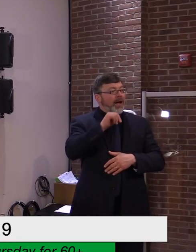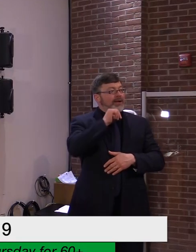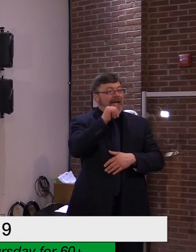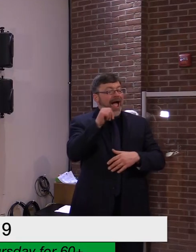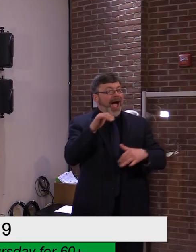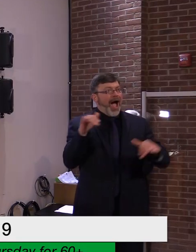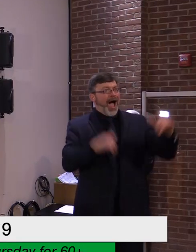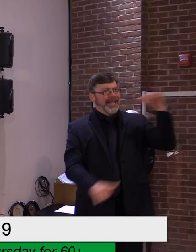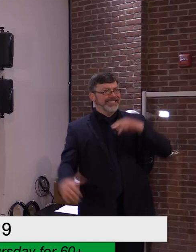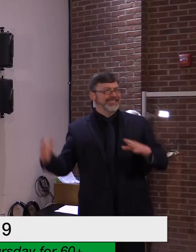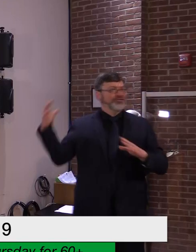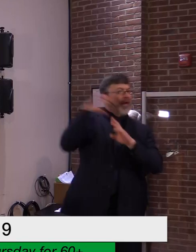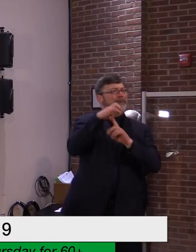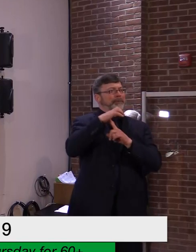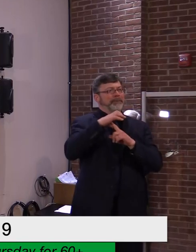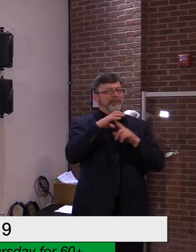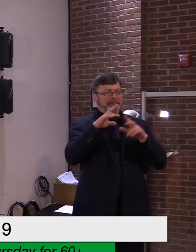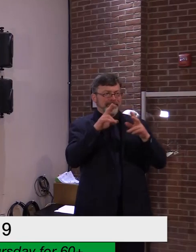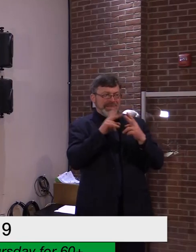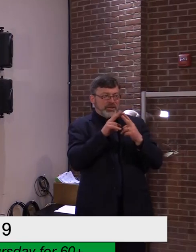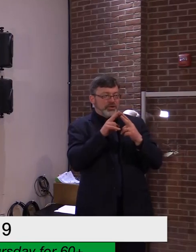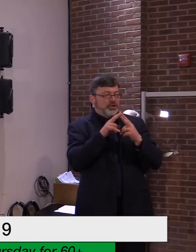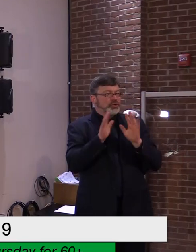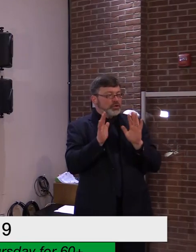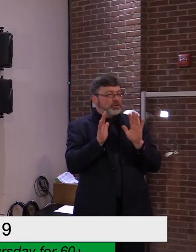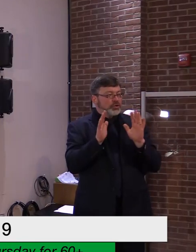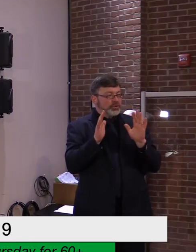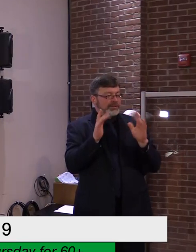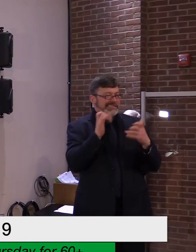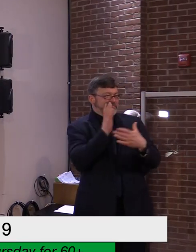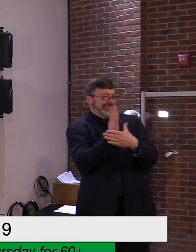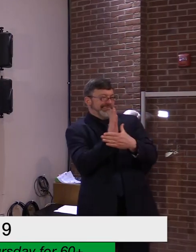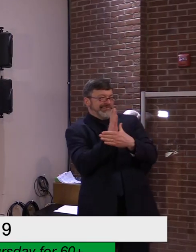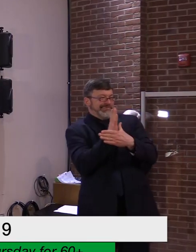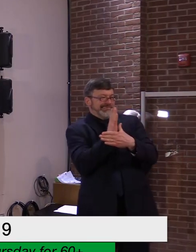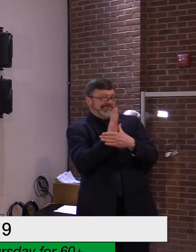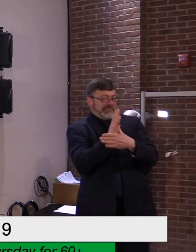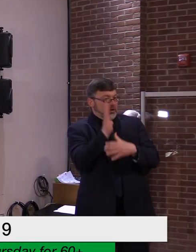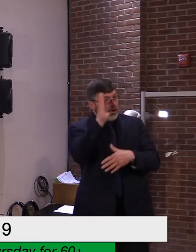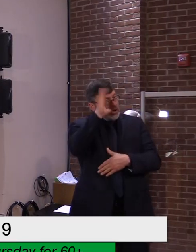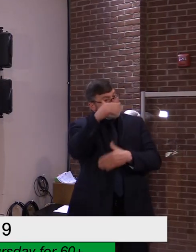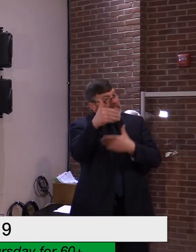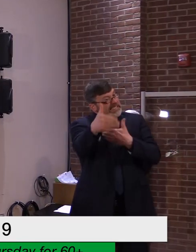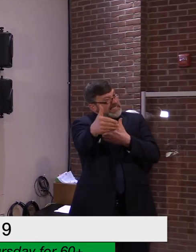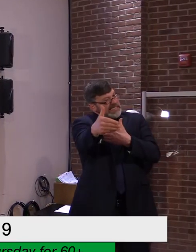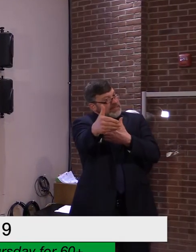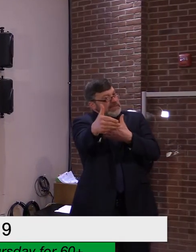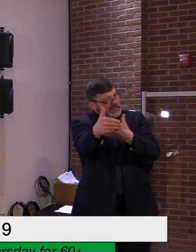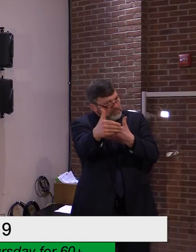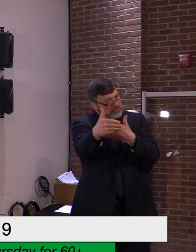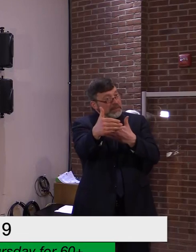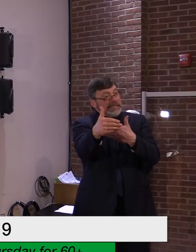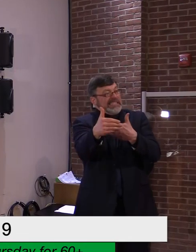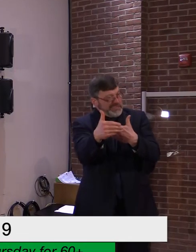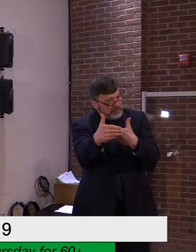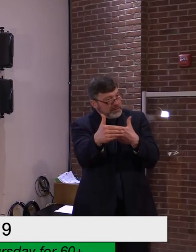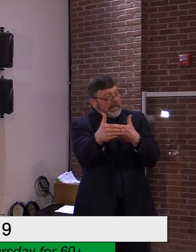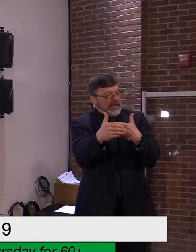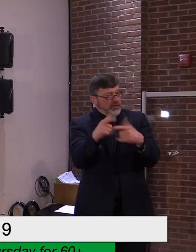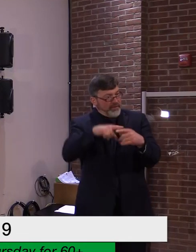know the finish line is near, we can almost see it, but it's also the point in the race where stumbles can be most